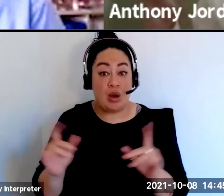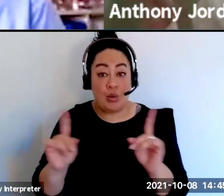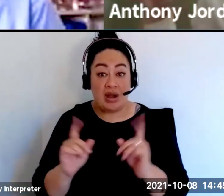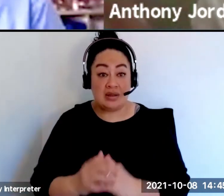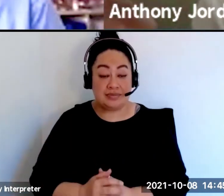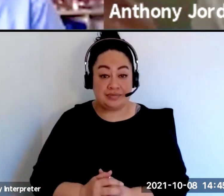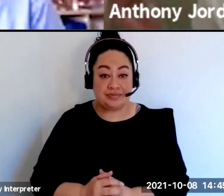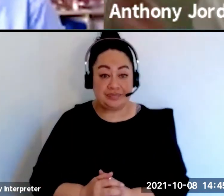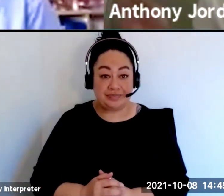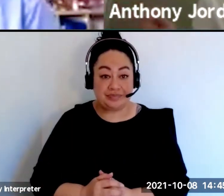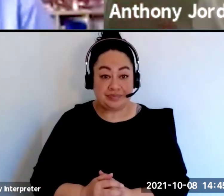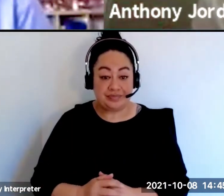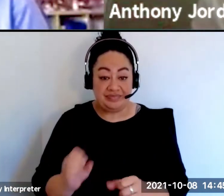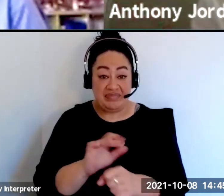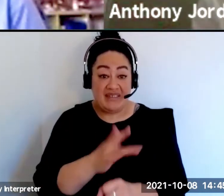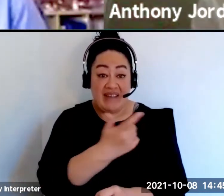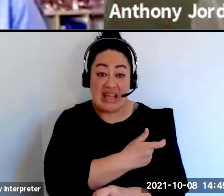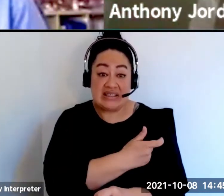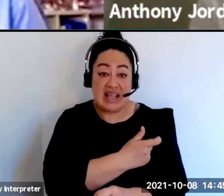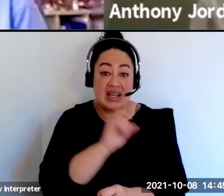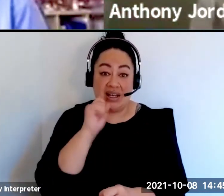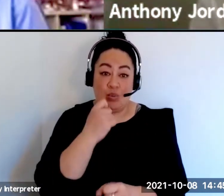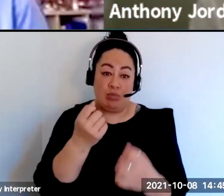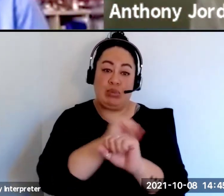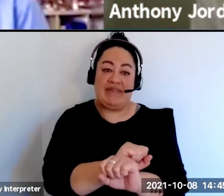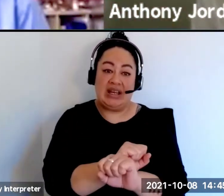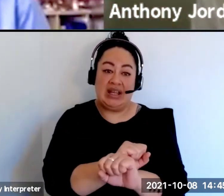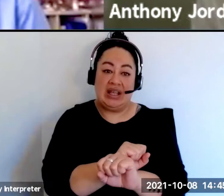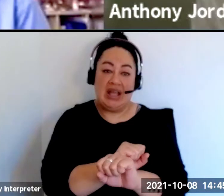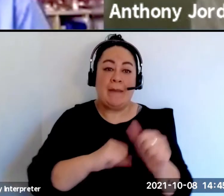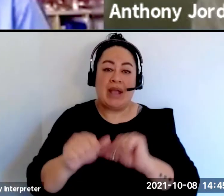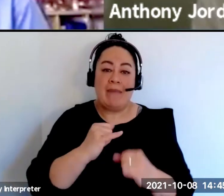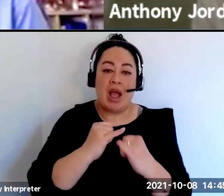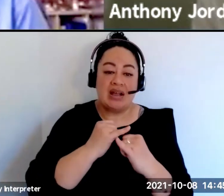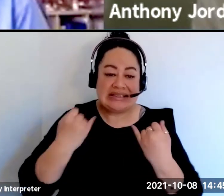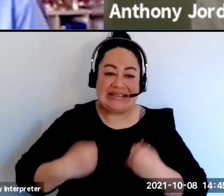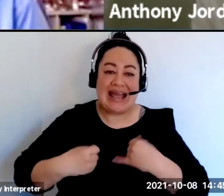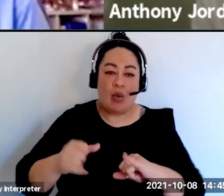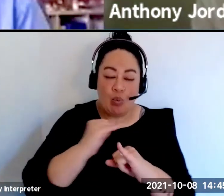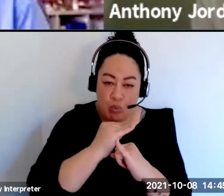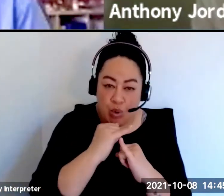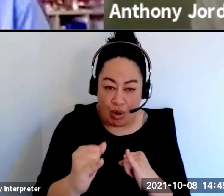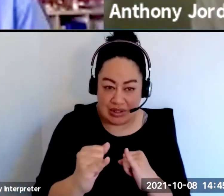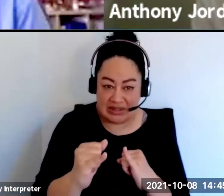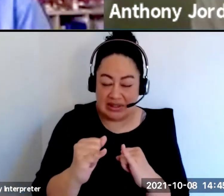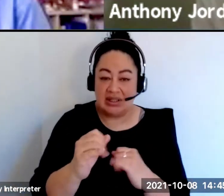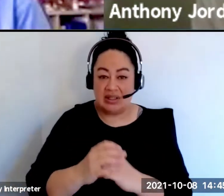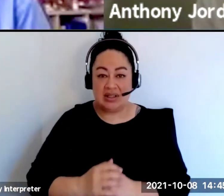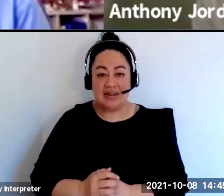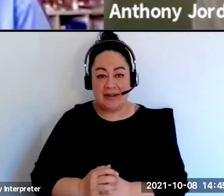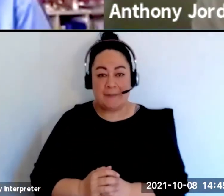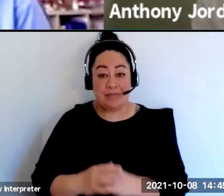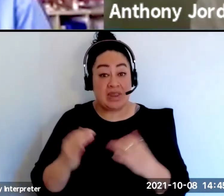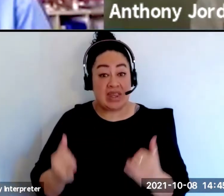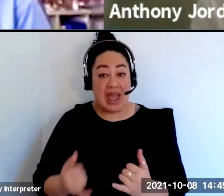at stopping you getting really sick than it is transmitting it. So we're looking now at